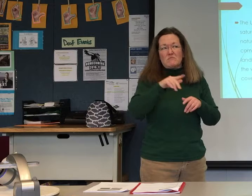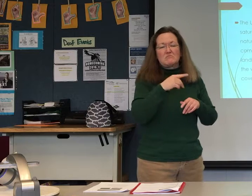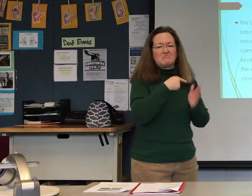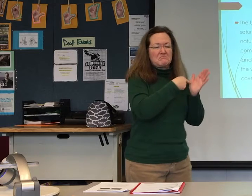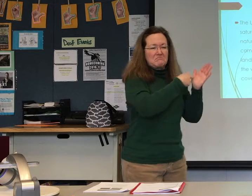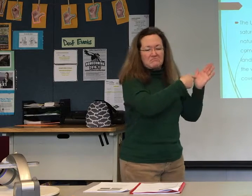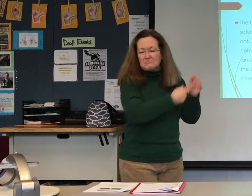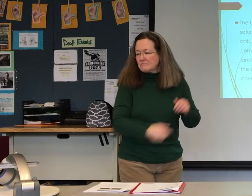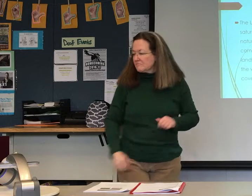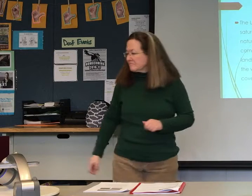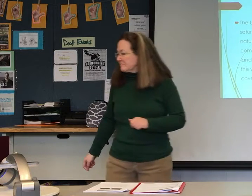of wetlands.